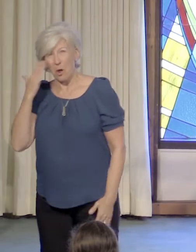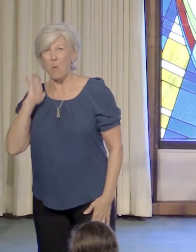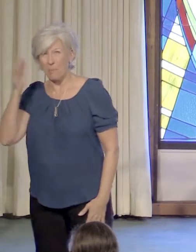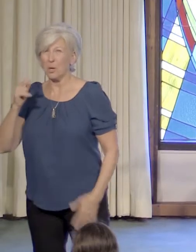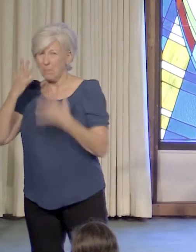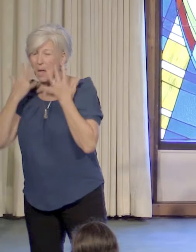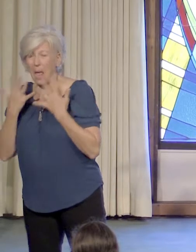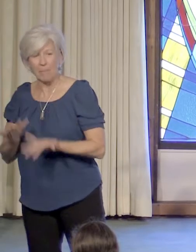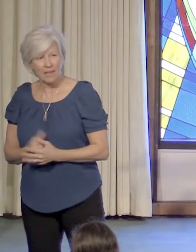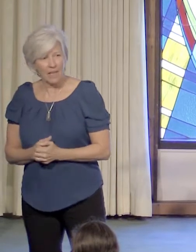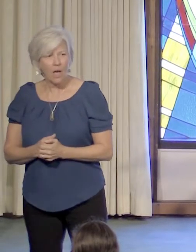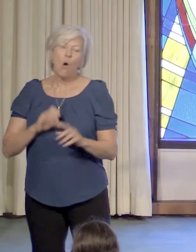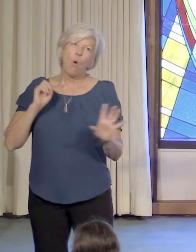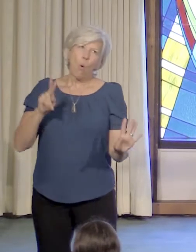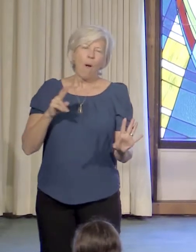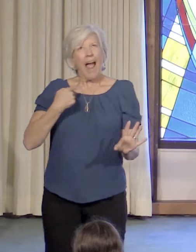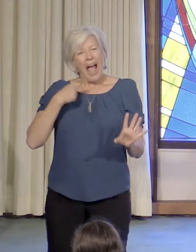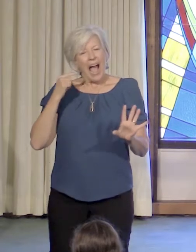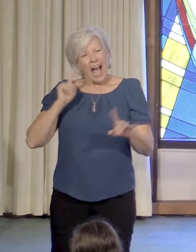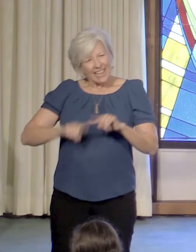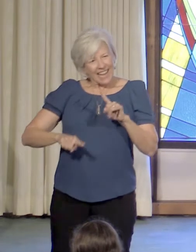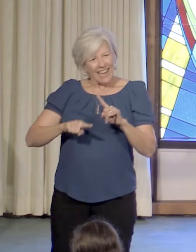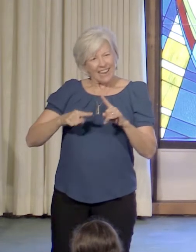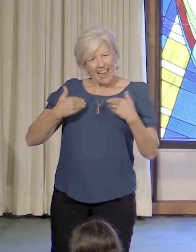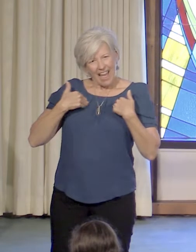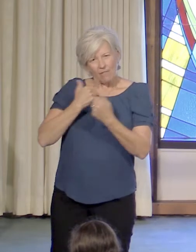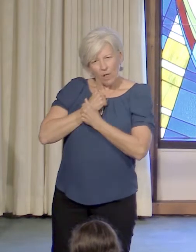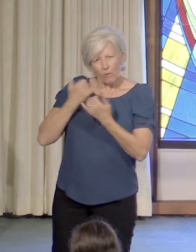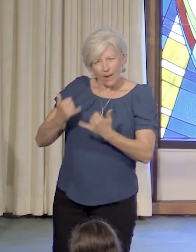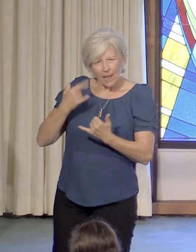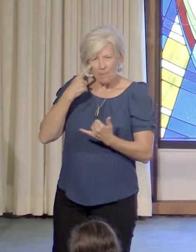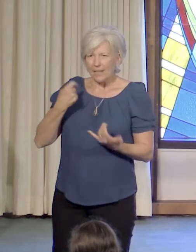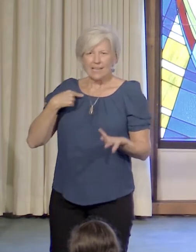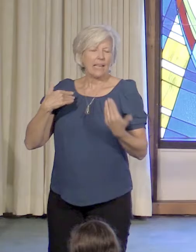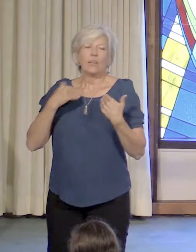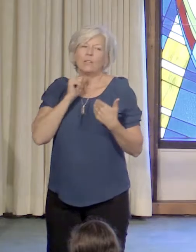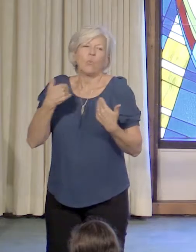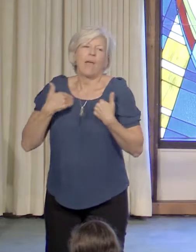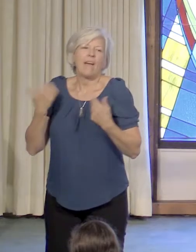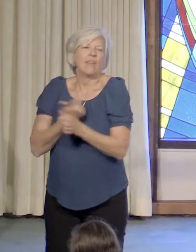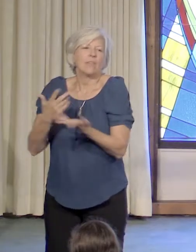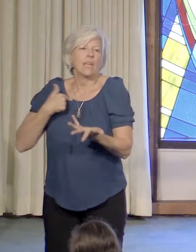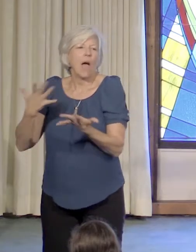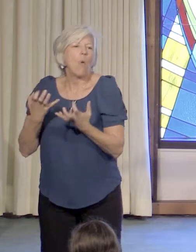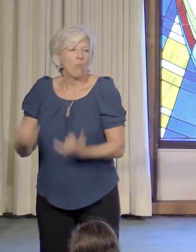Or I can't have love right now because I don't have everything I want right now.